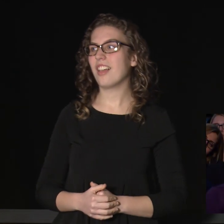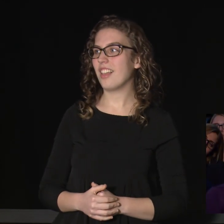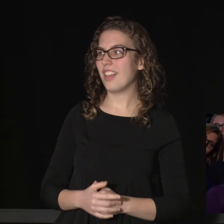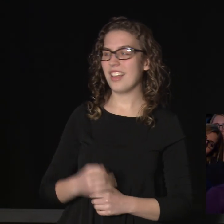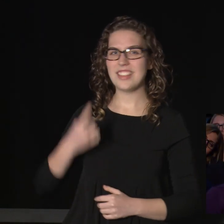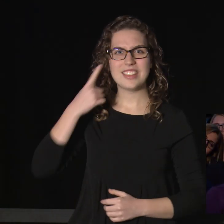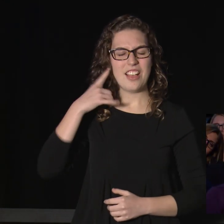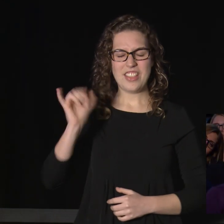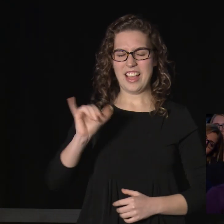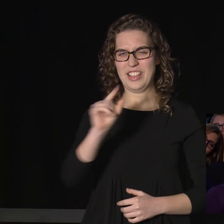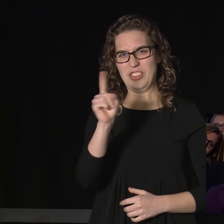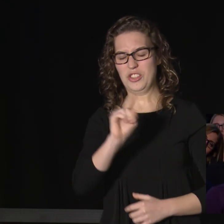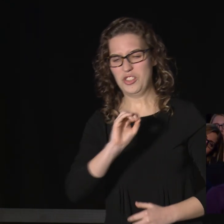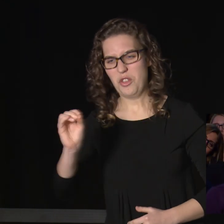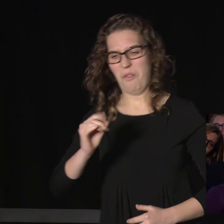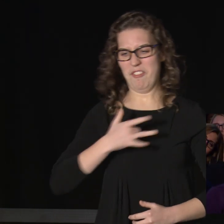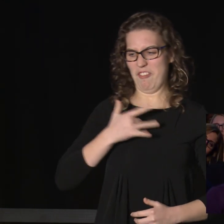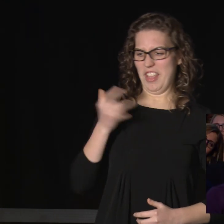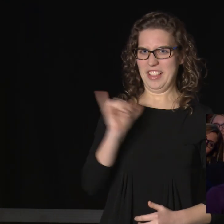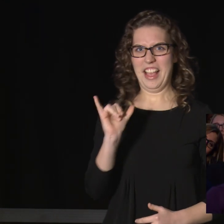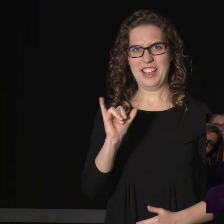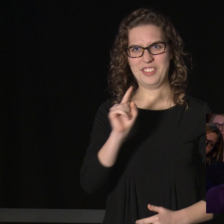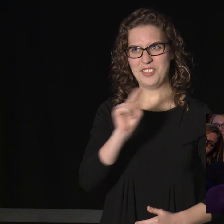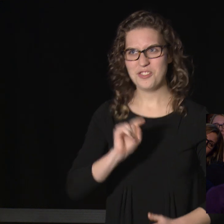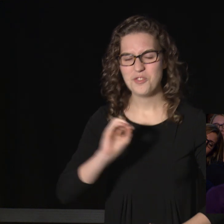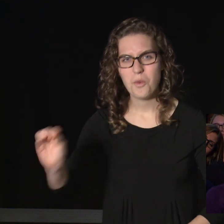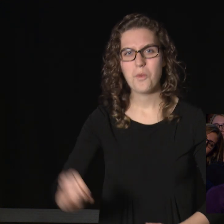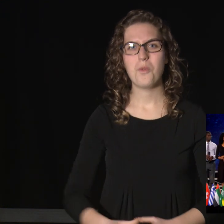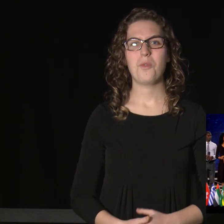Sounds like a zoo. Feels like a zoo.